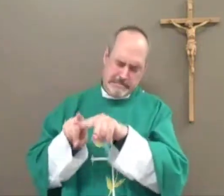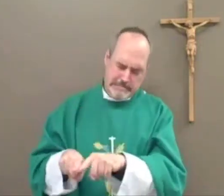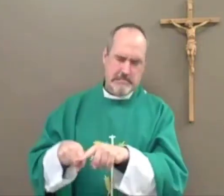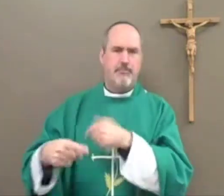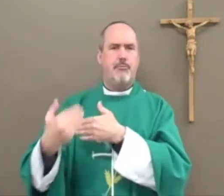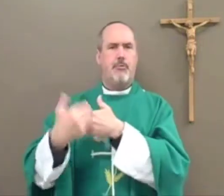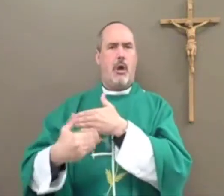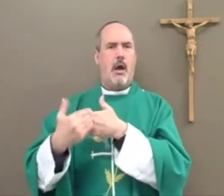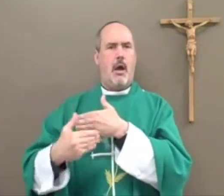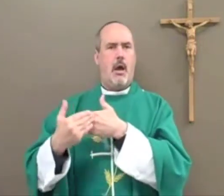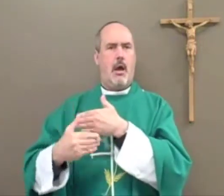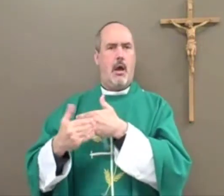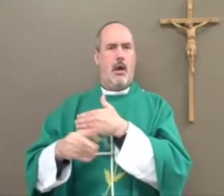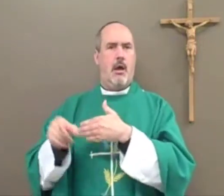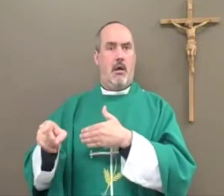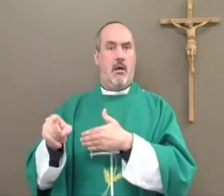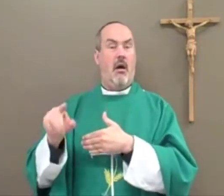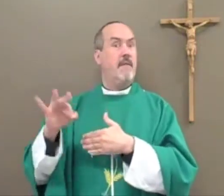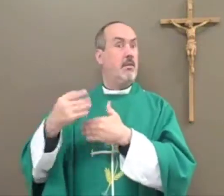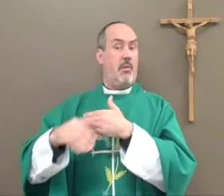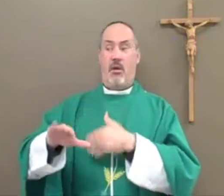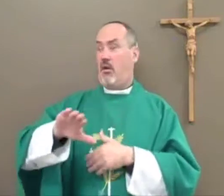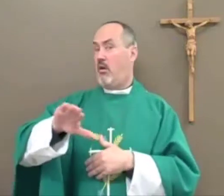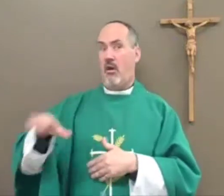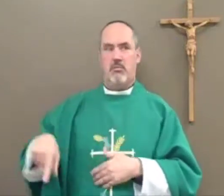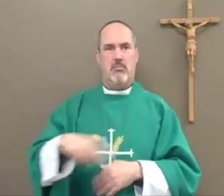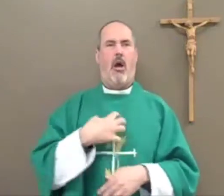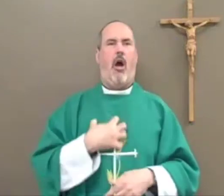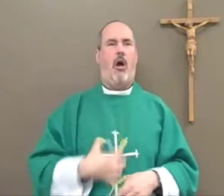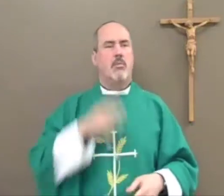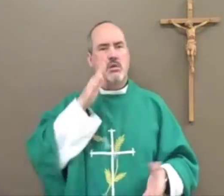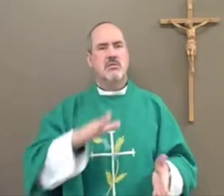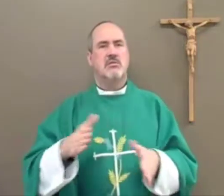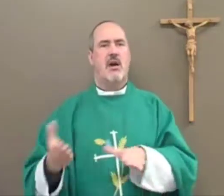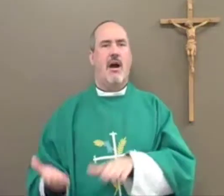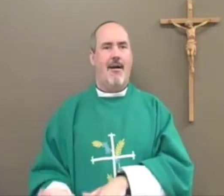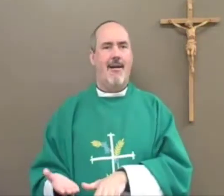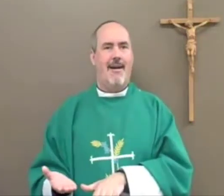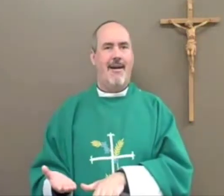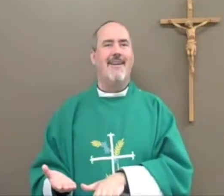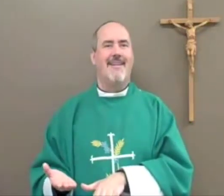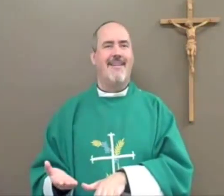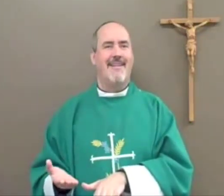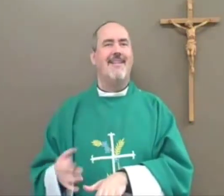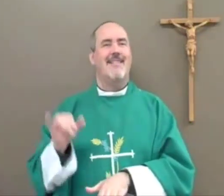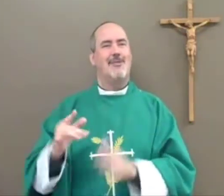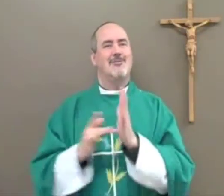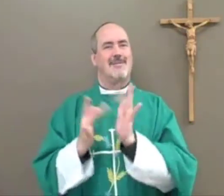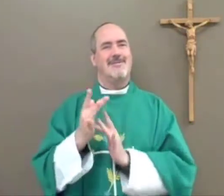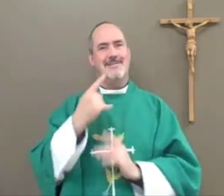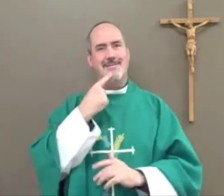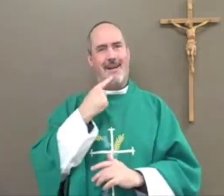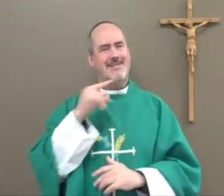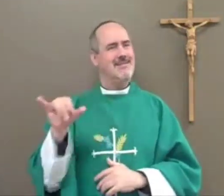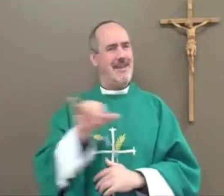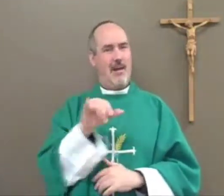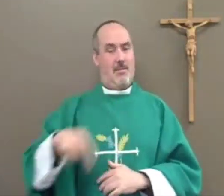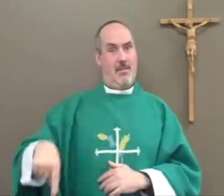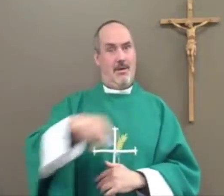olden times, people relied heavily on bread for their food. If they didn't have it, they would starve and die. It's